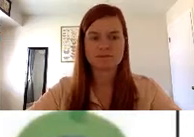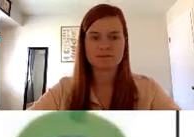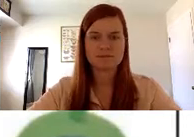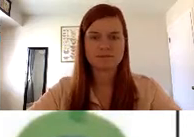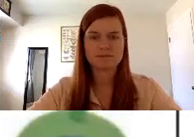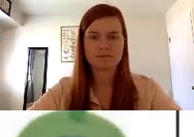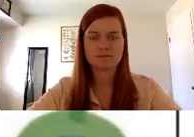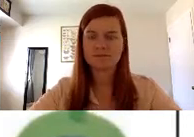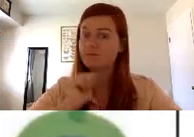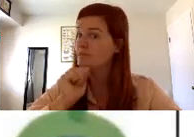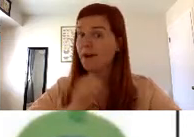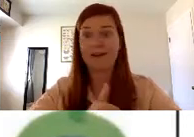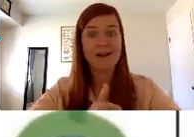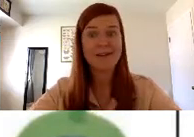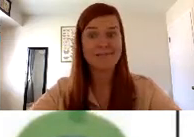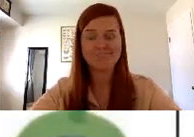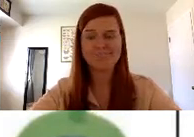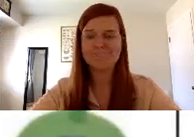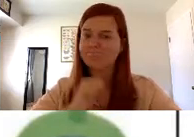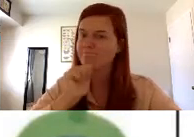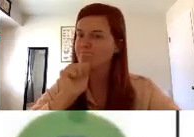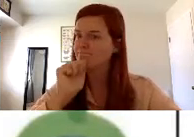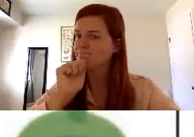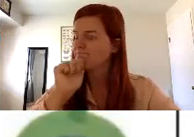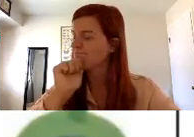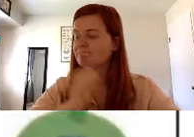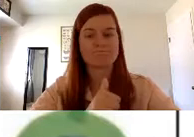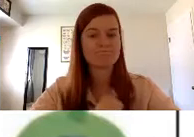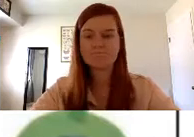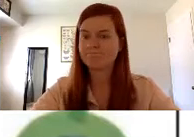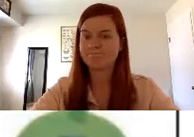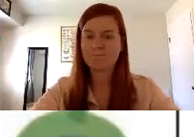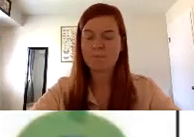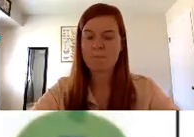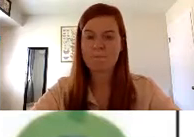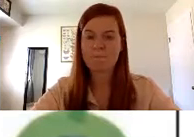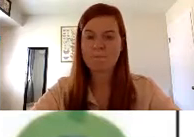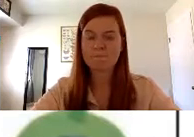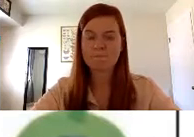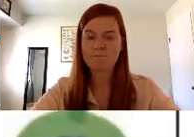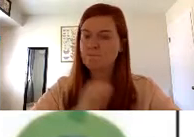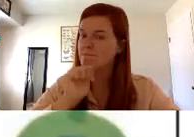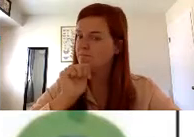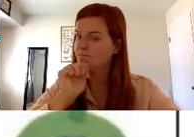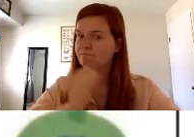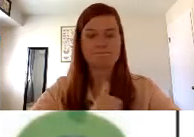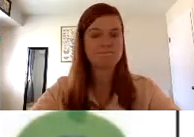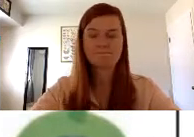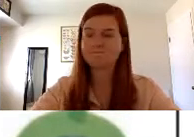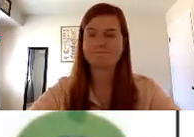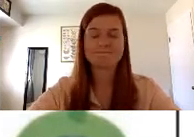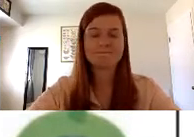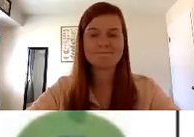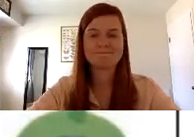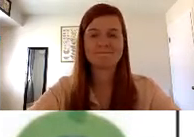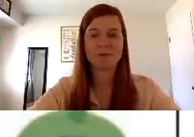mozzarella?" "Not I," said the duck. "Quack, quack." "Not I," said the dog. "Ruff, ruff." "Not I,"